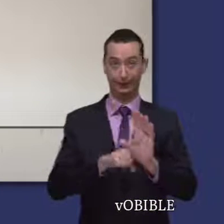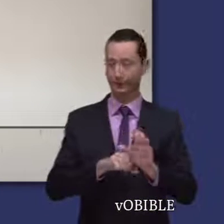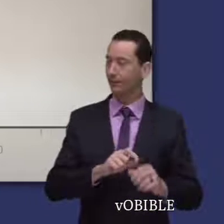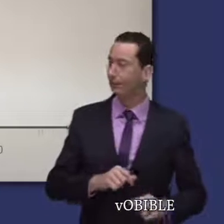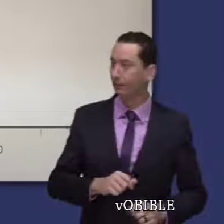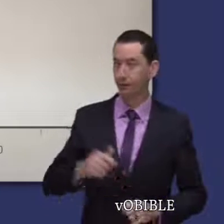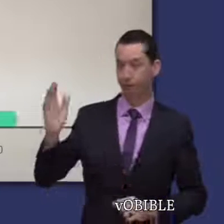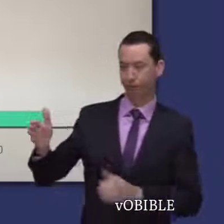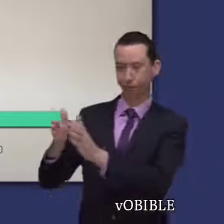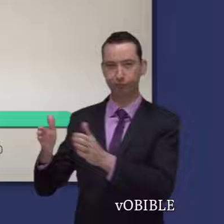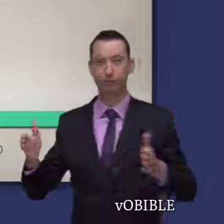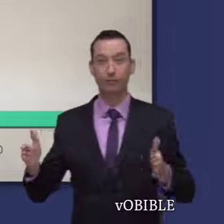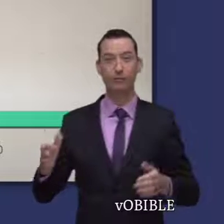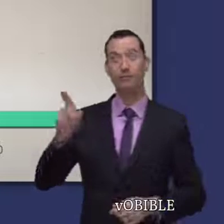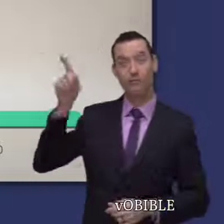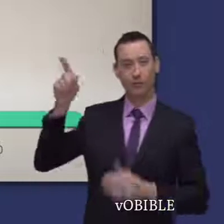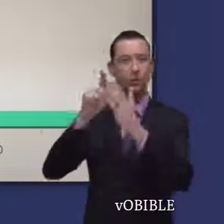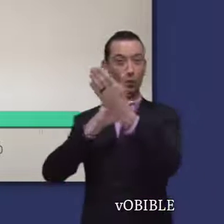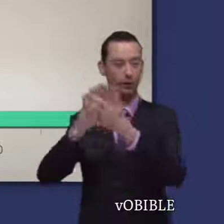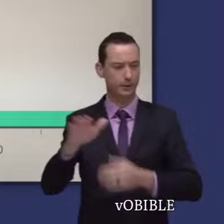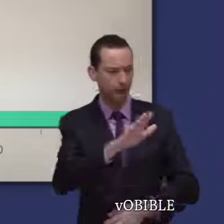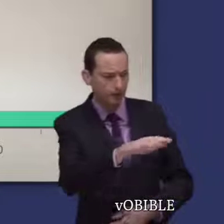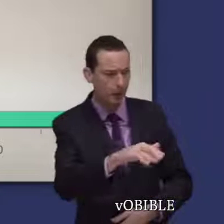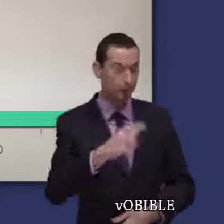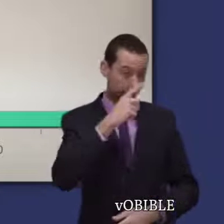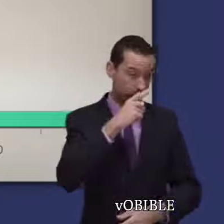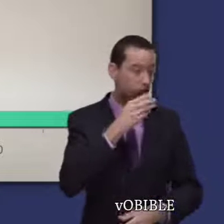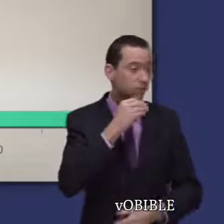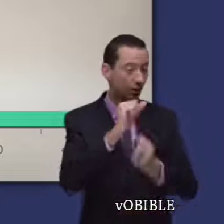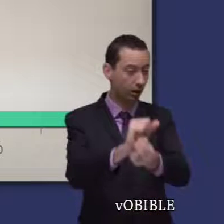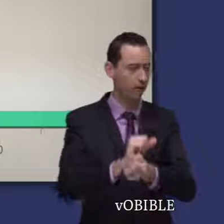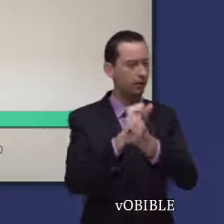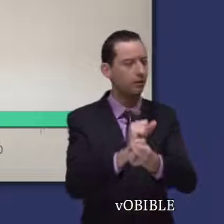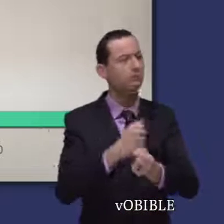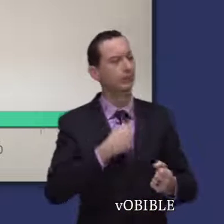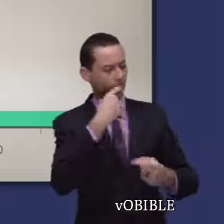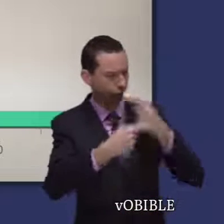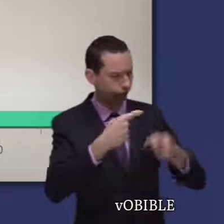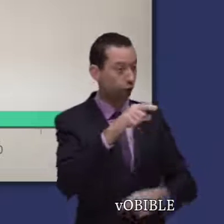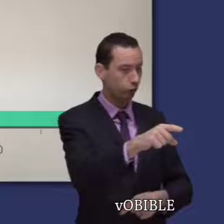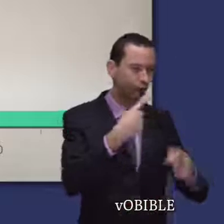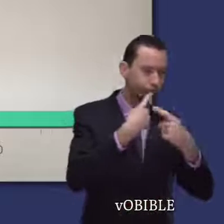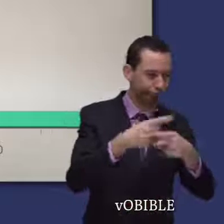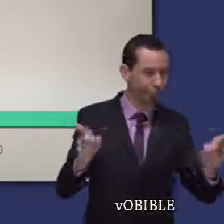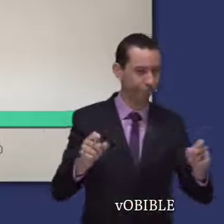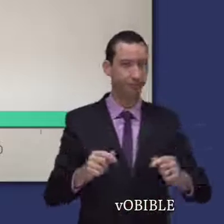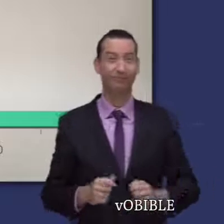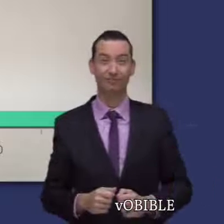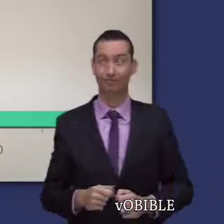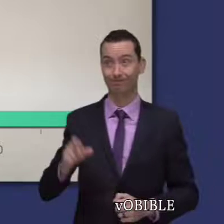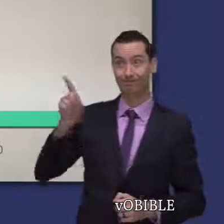In 613 BCE, Jehovah commissioned Ezekiel to prophesy to the exiled Jews living in